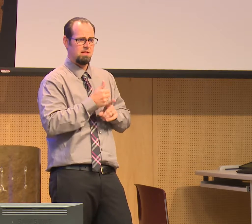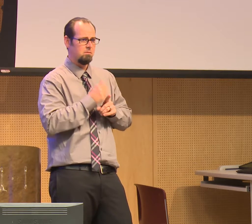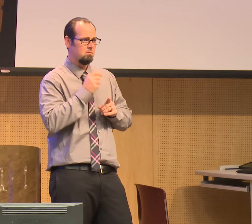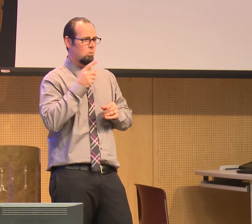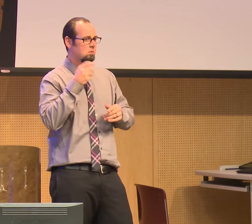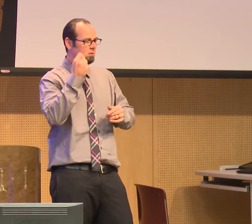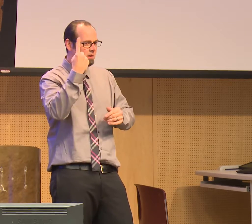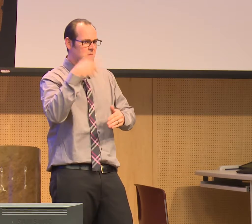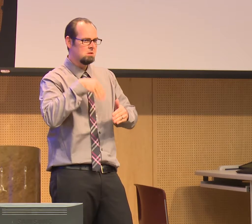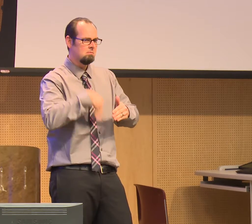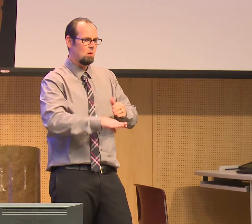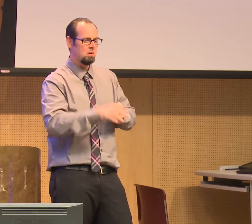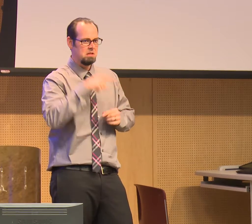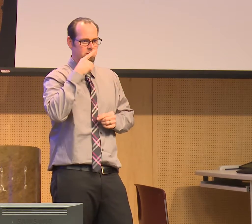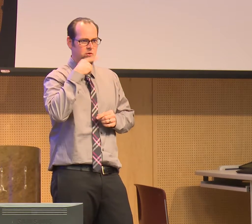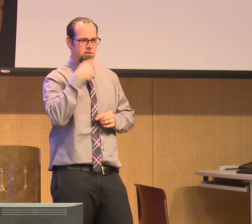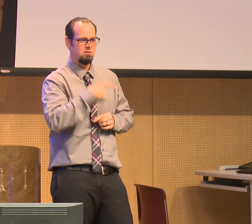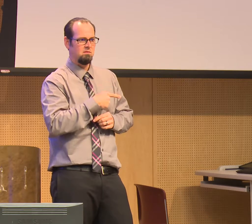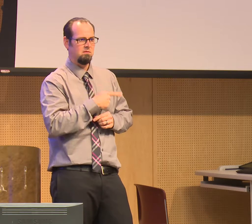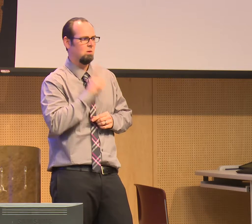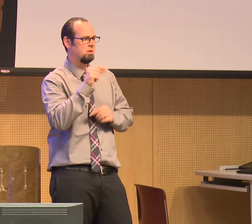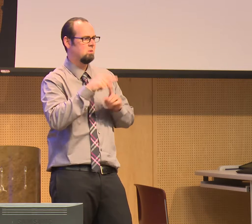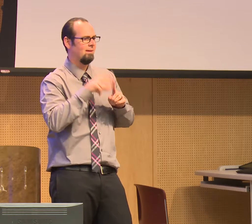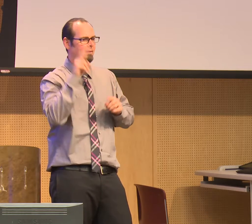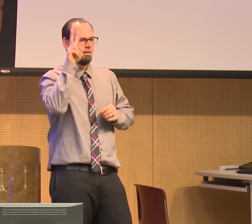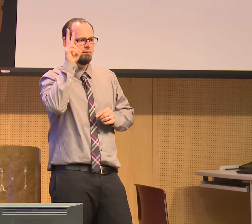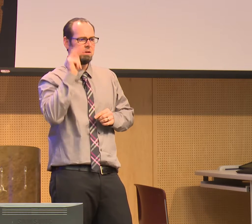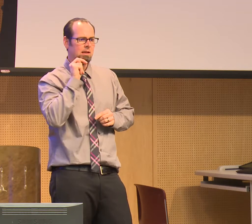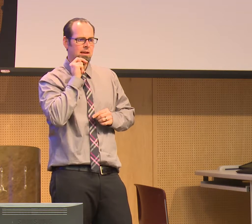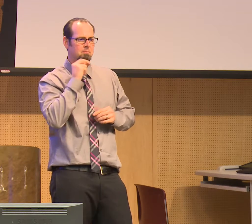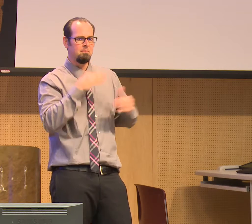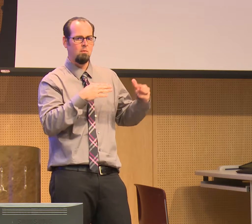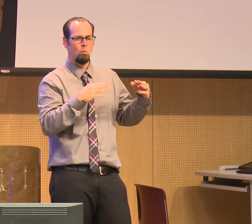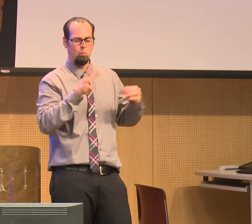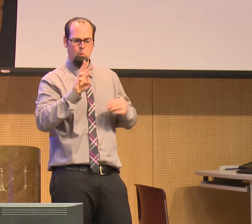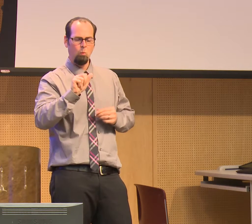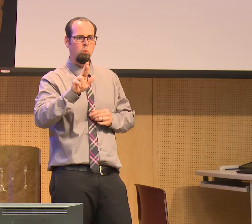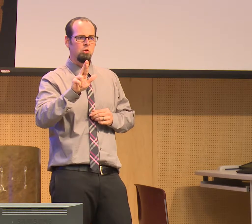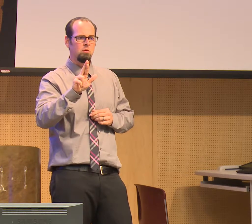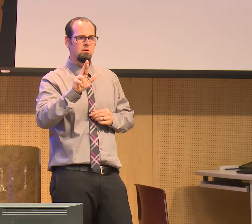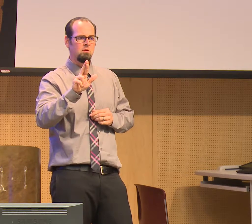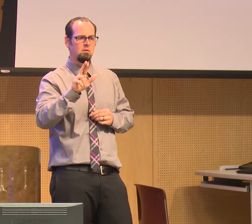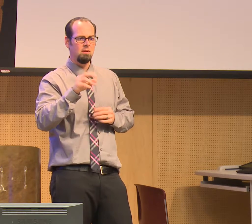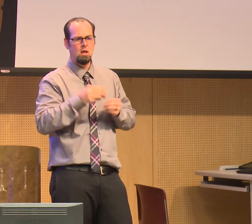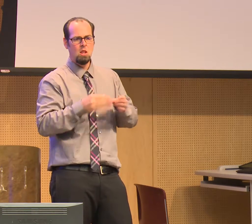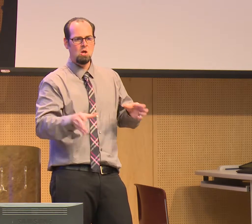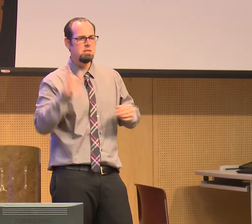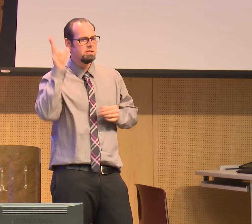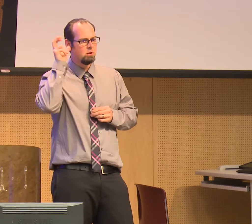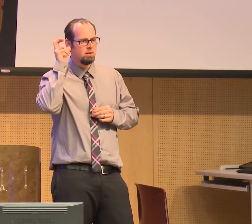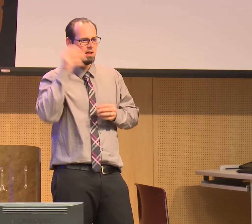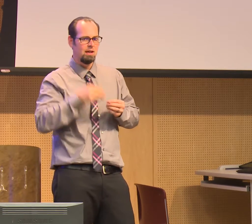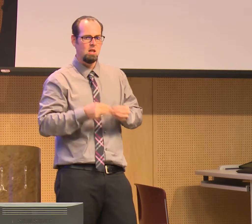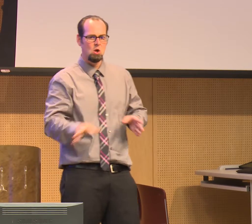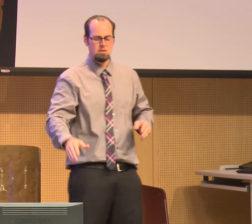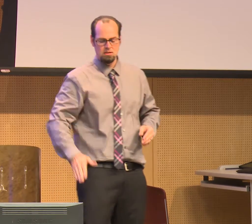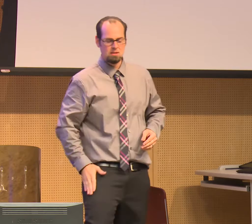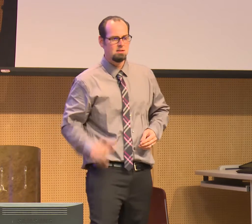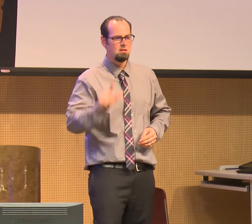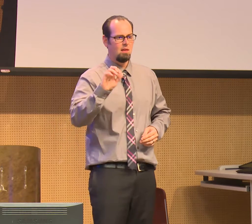They kind of talked back and forth. His father had lost his hearing during the Vietnam War.